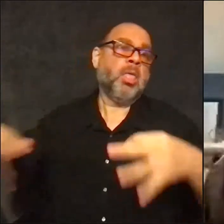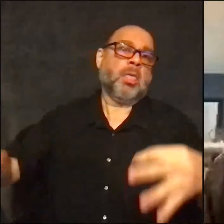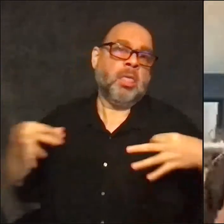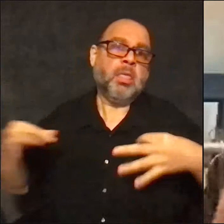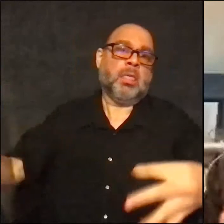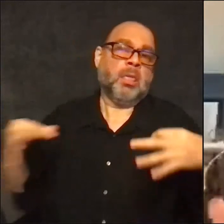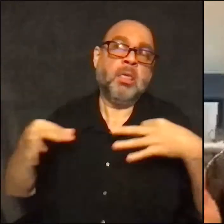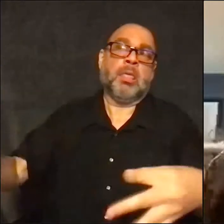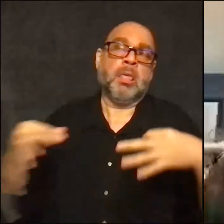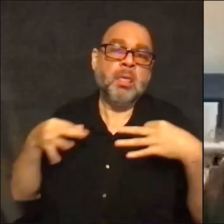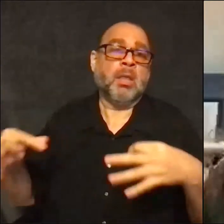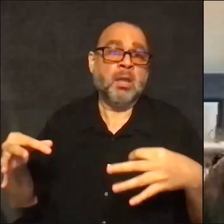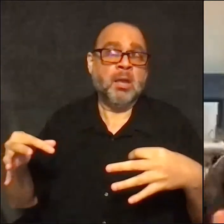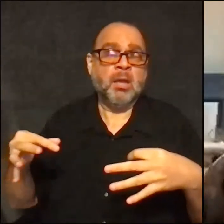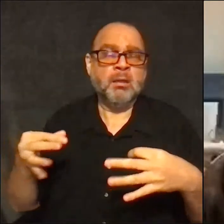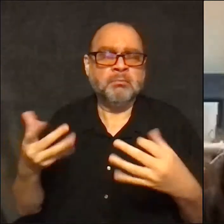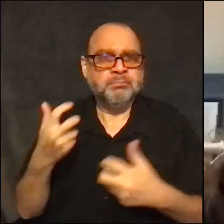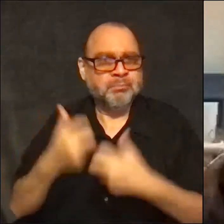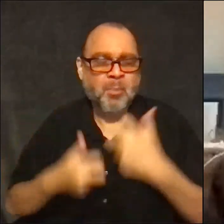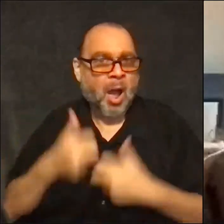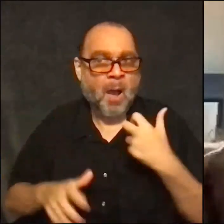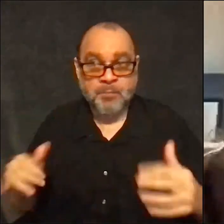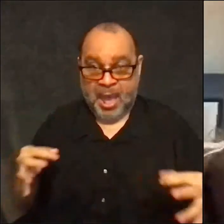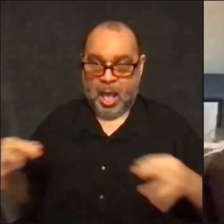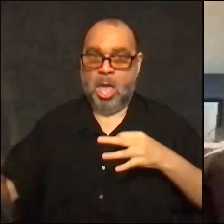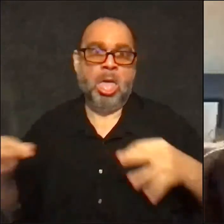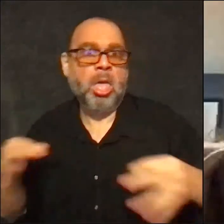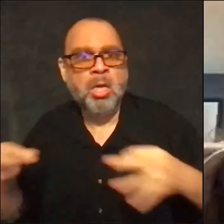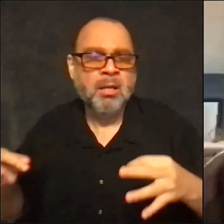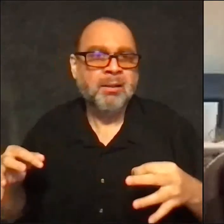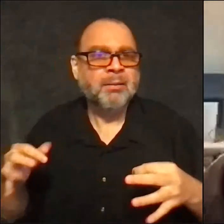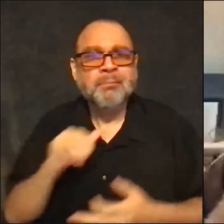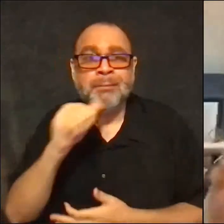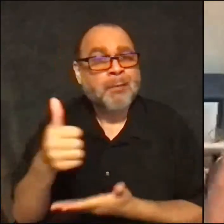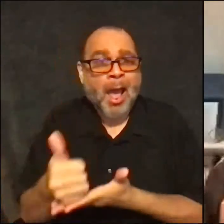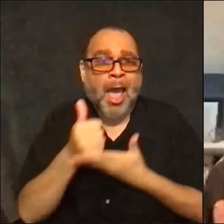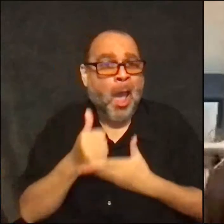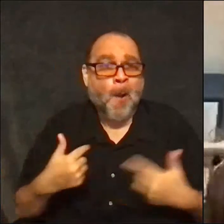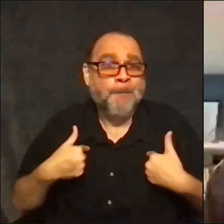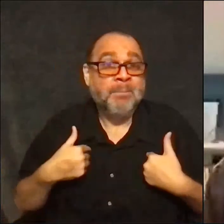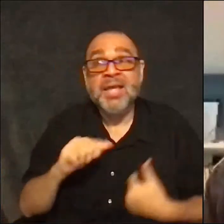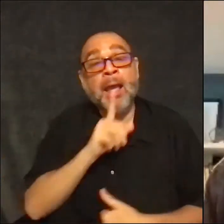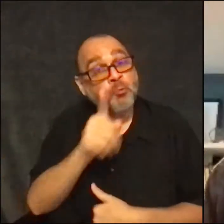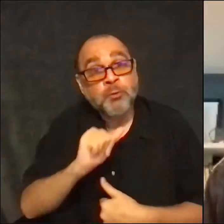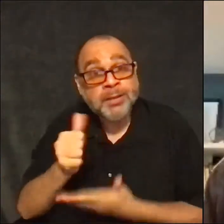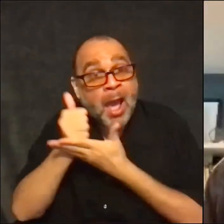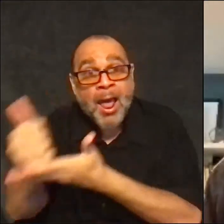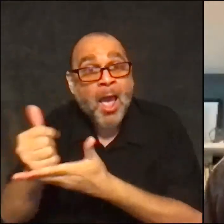actually doesn't help you nor them to live outside of your authenticity. So thank you very much